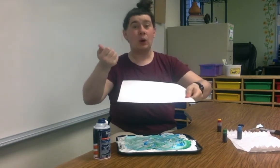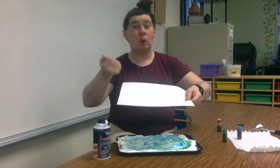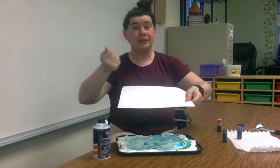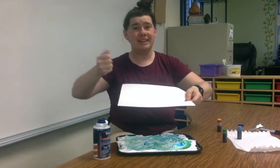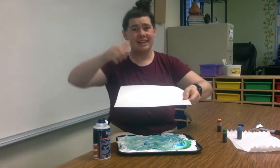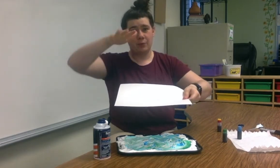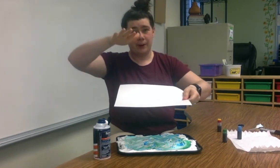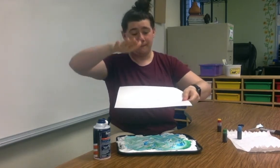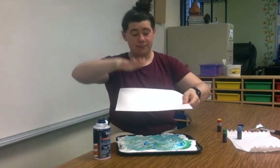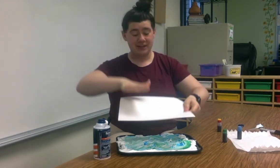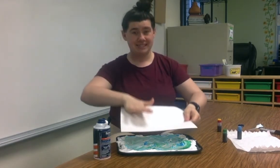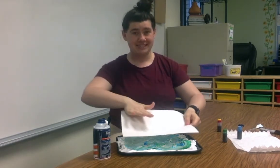Hold it. We're gonna press it down.